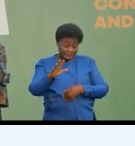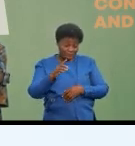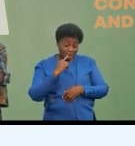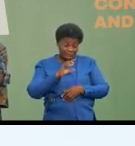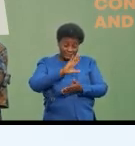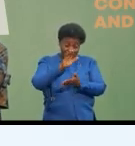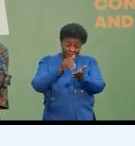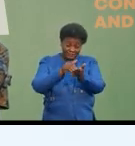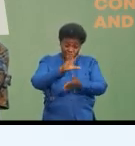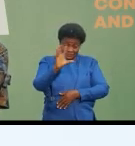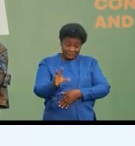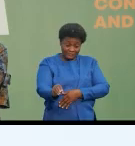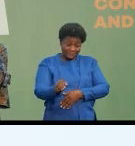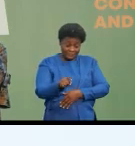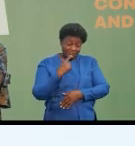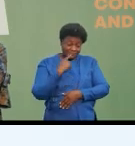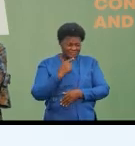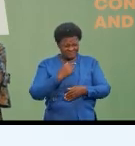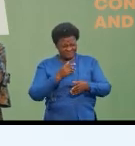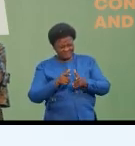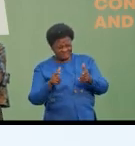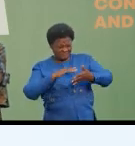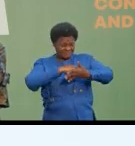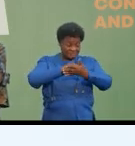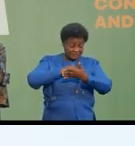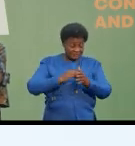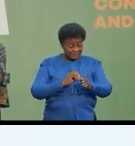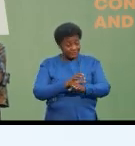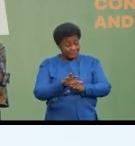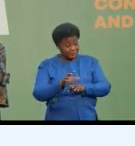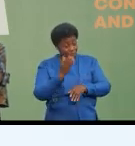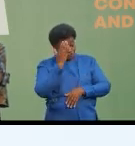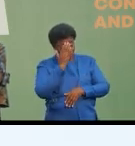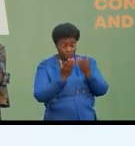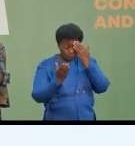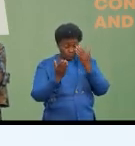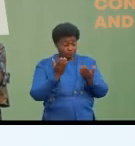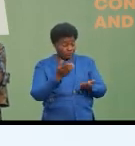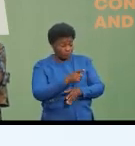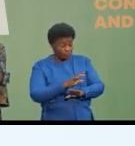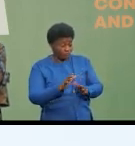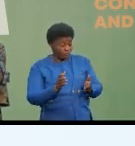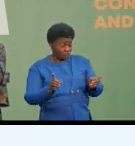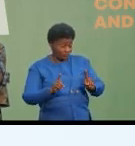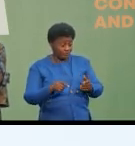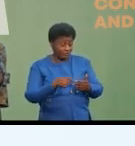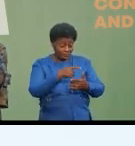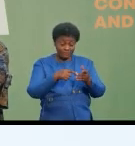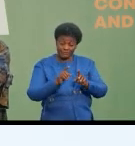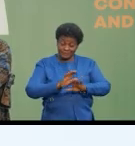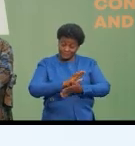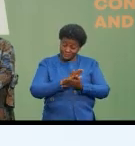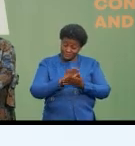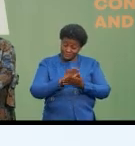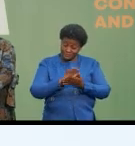Africa. These are largely preventable infections. We know that. We know what to do. And they clearly point to